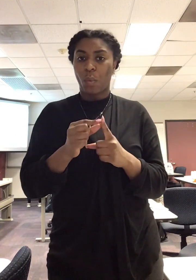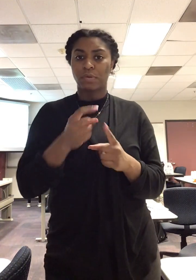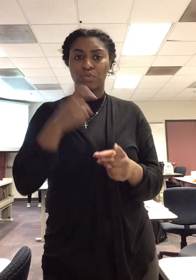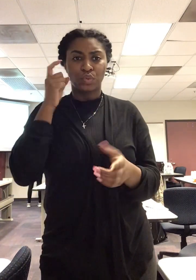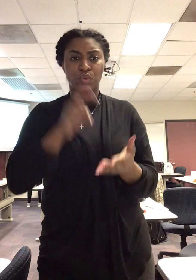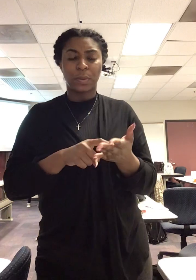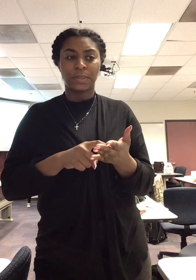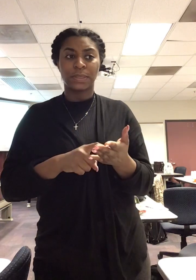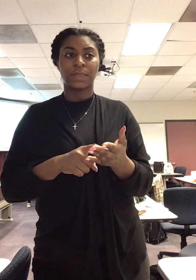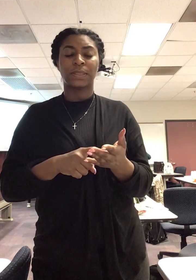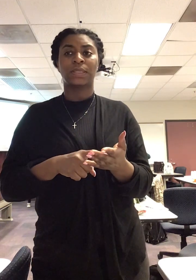makes a word powerful?